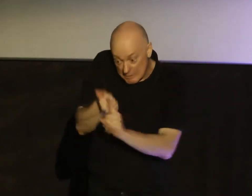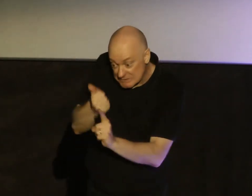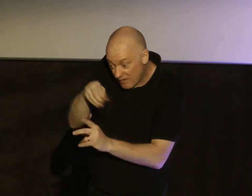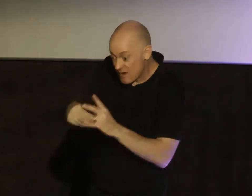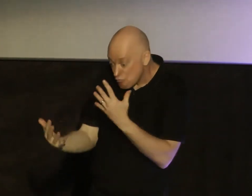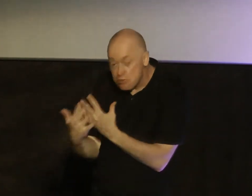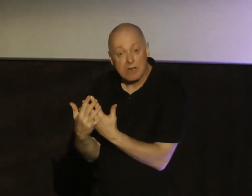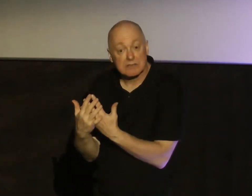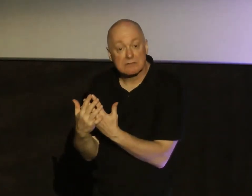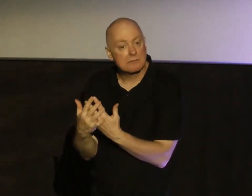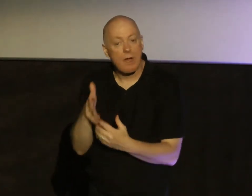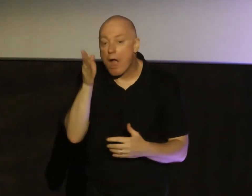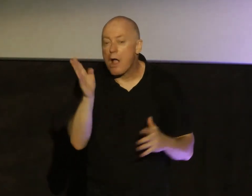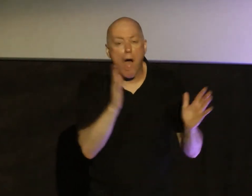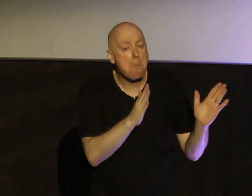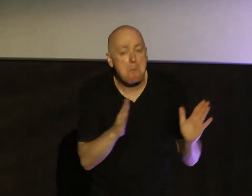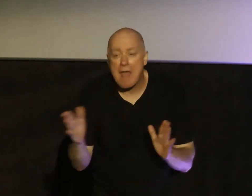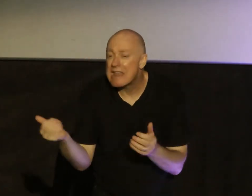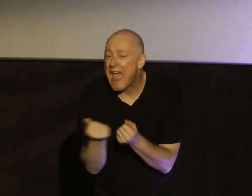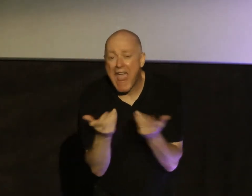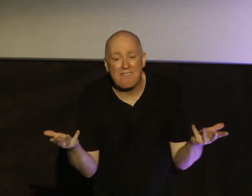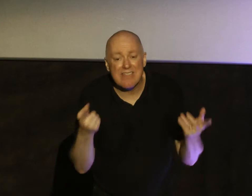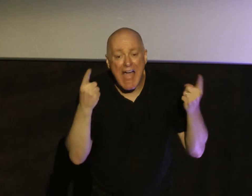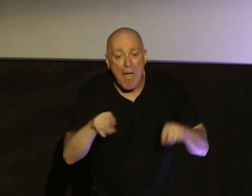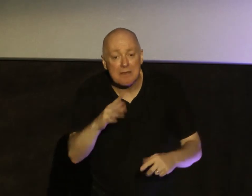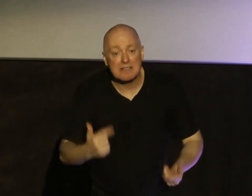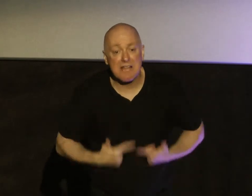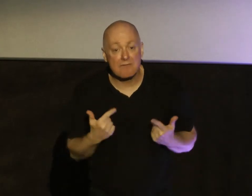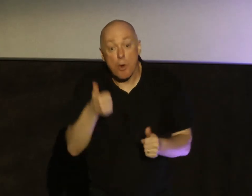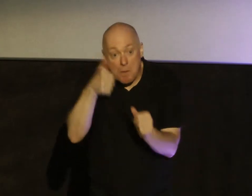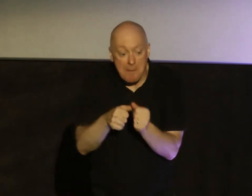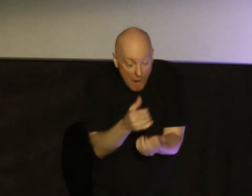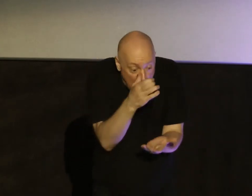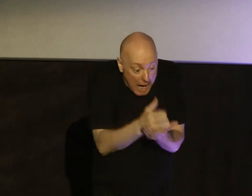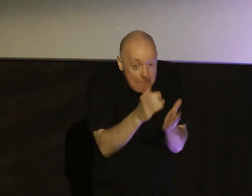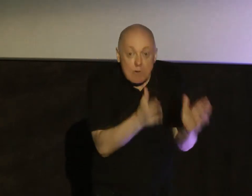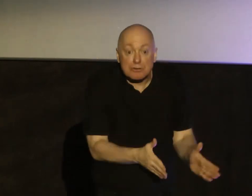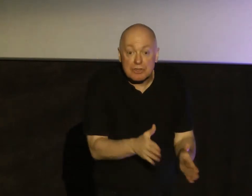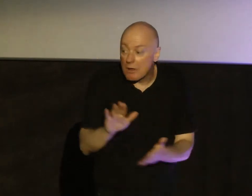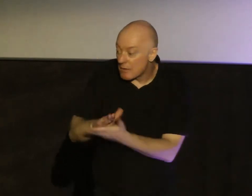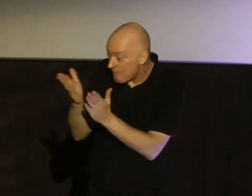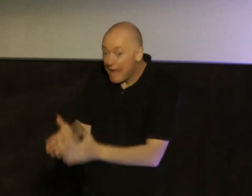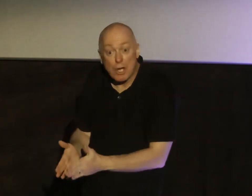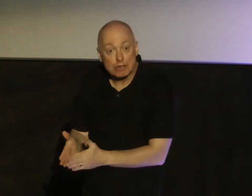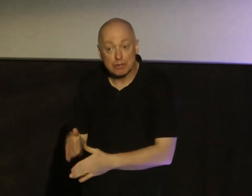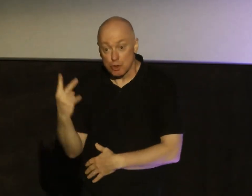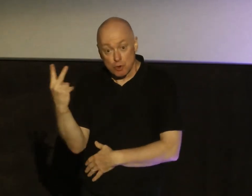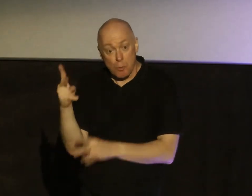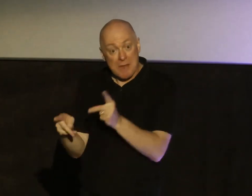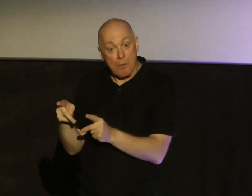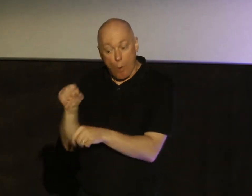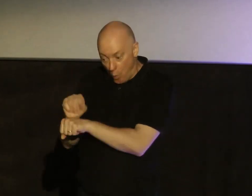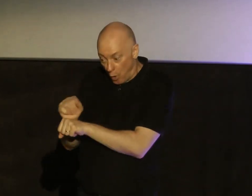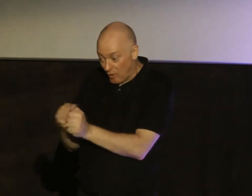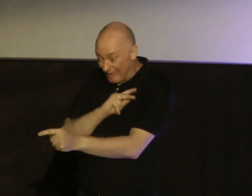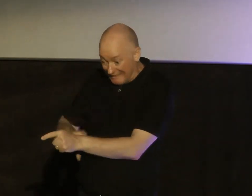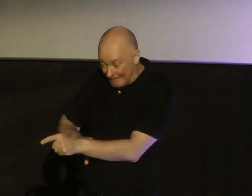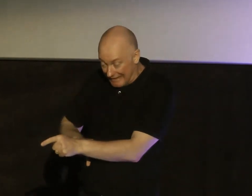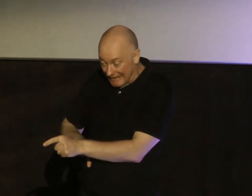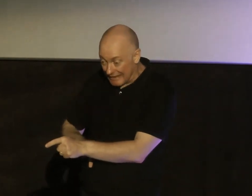is under the providence of God. And then the cupbearer and the baker did something wrong. These are two officials of the Pharaoh. They land themselves in prison